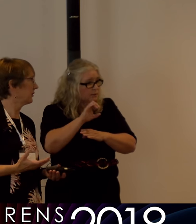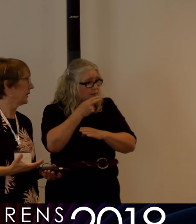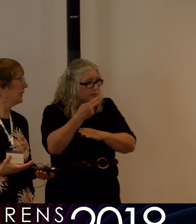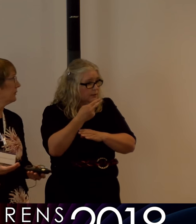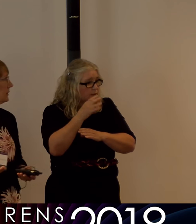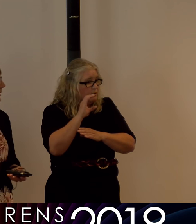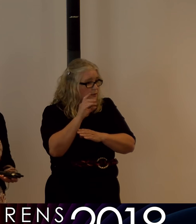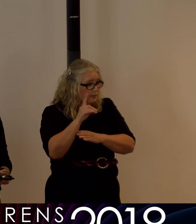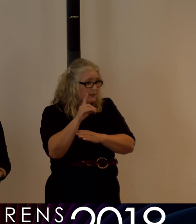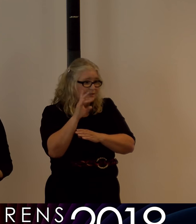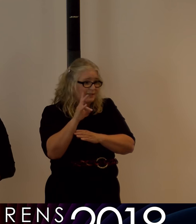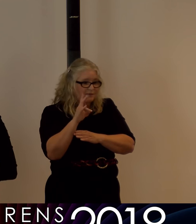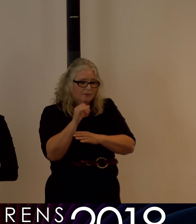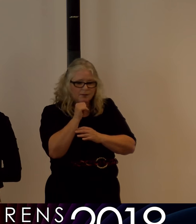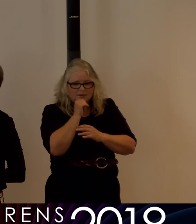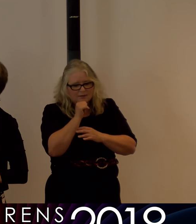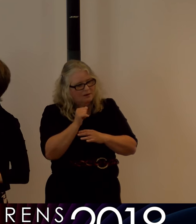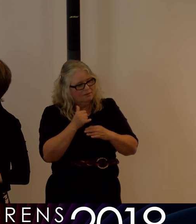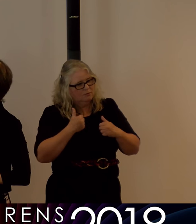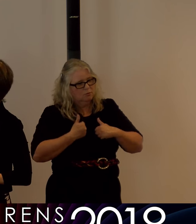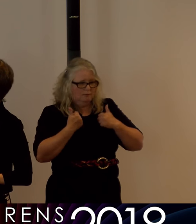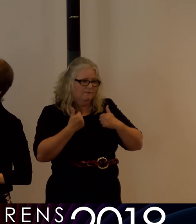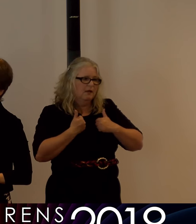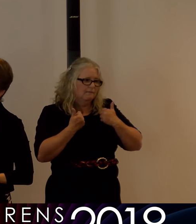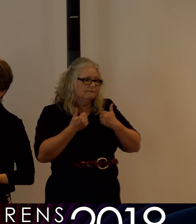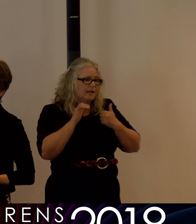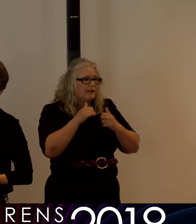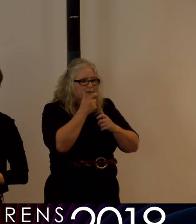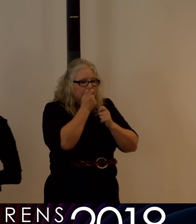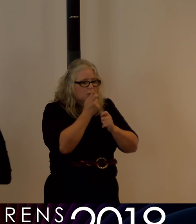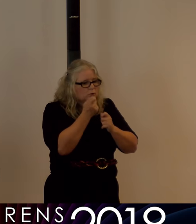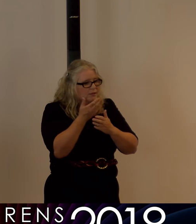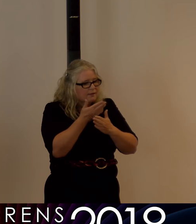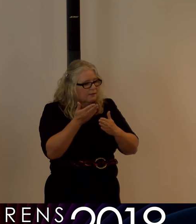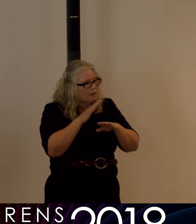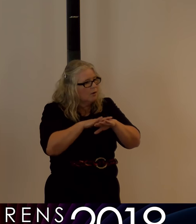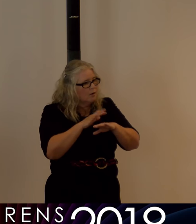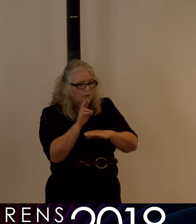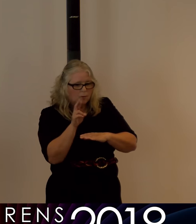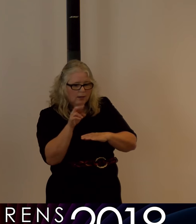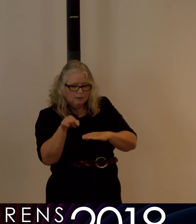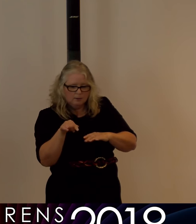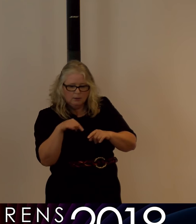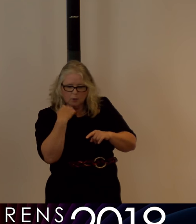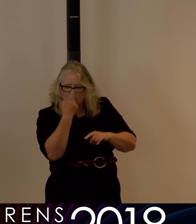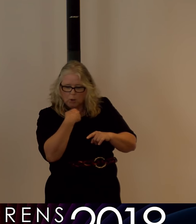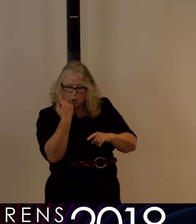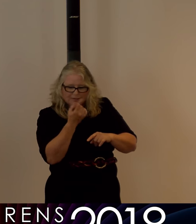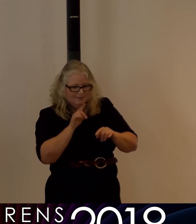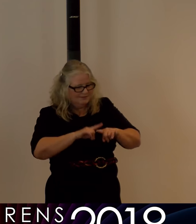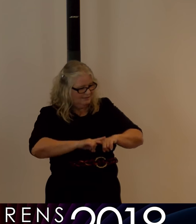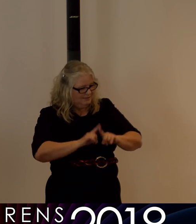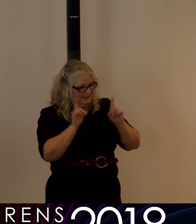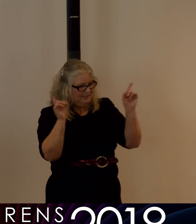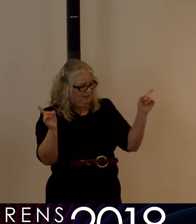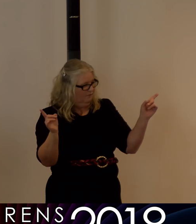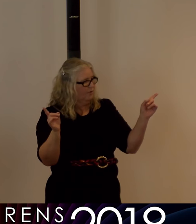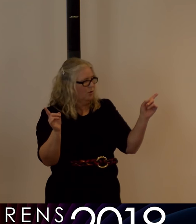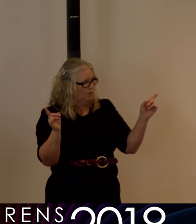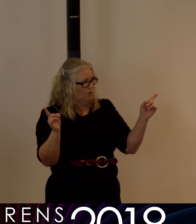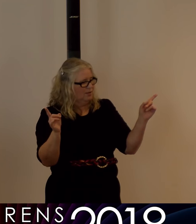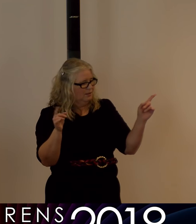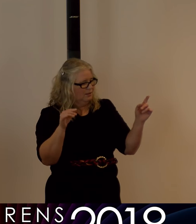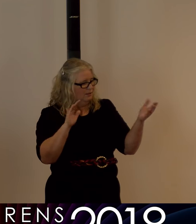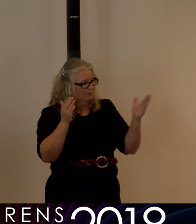wouldn't have survived, okay? And the interesting thing about the ear on the right is it looks vastly different than the one in the middle because